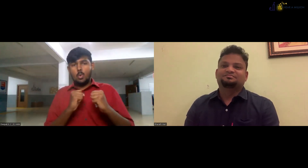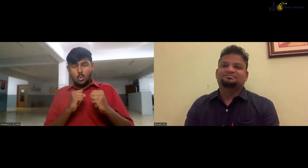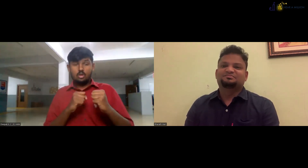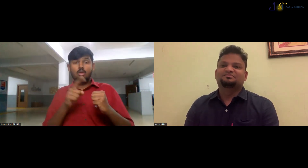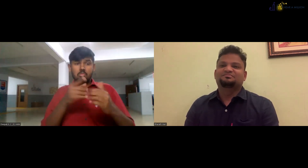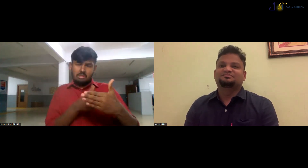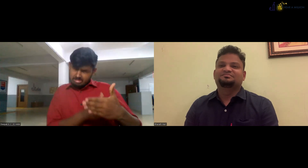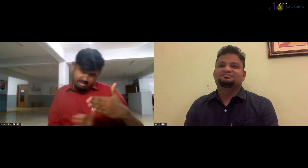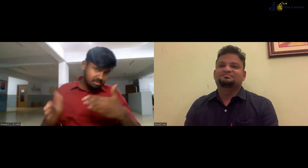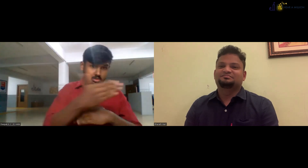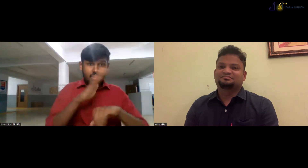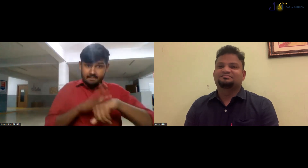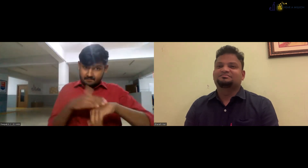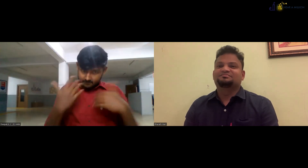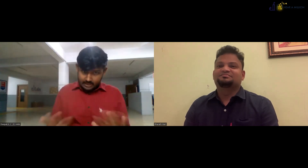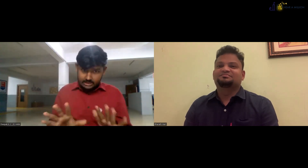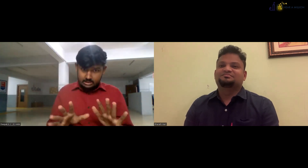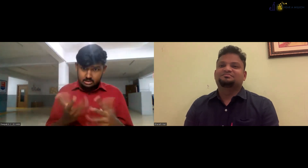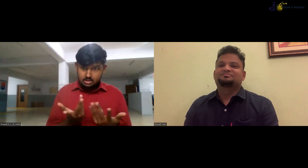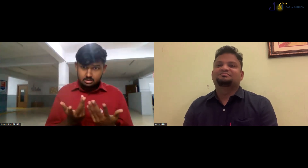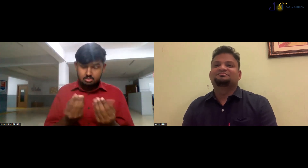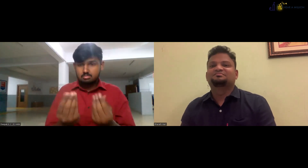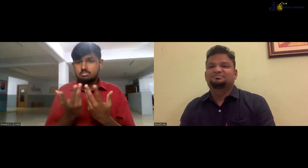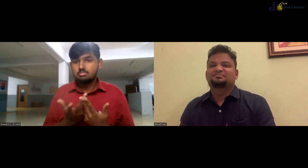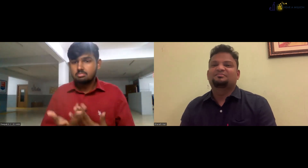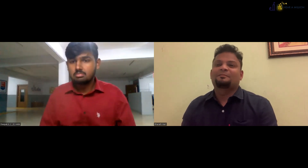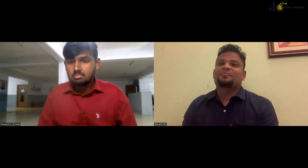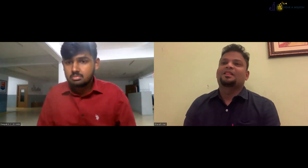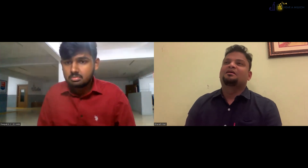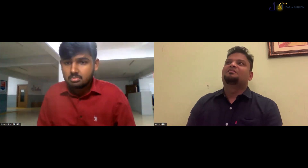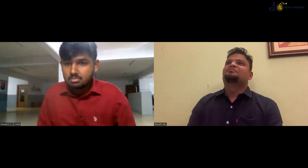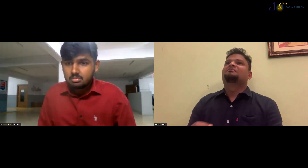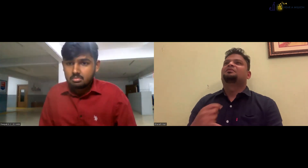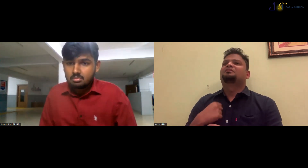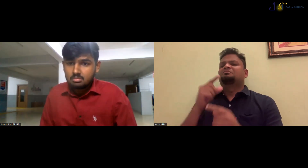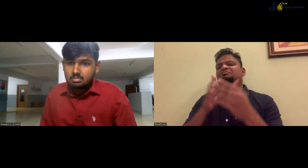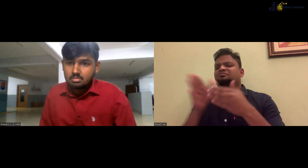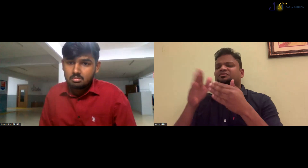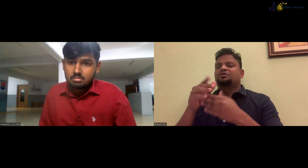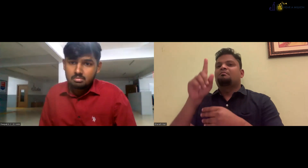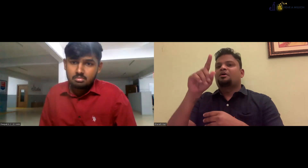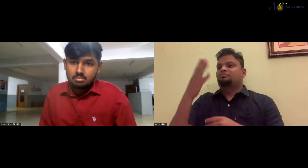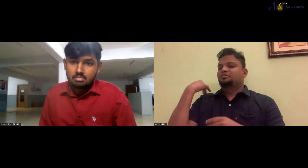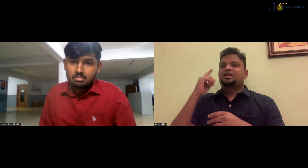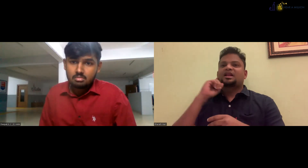to various places, but what barriers have you overcome? Can you share any